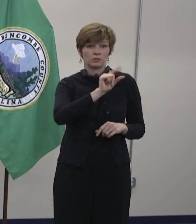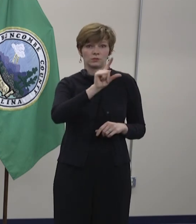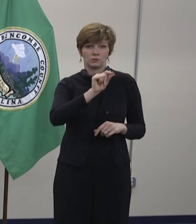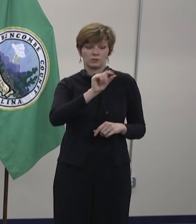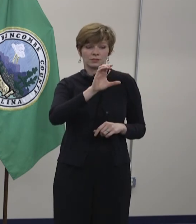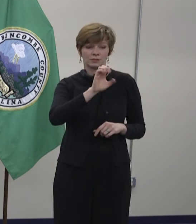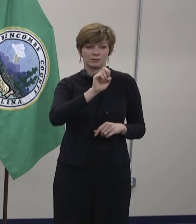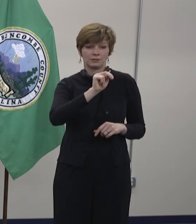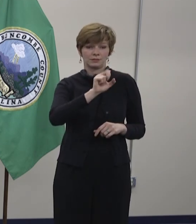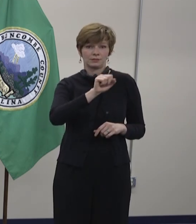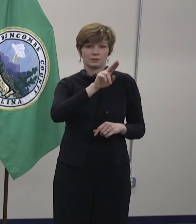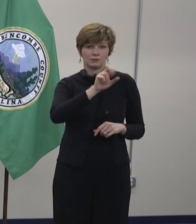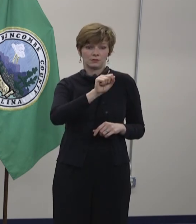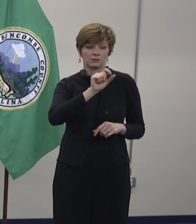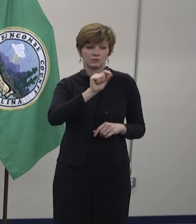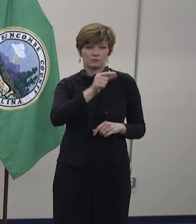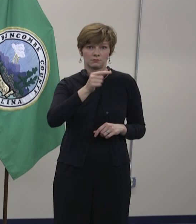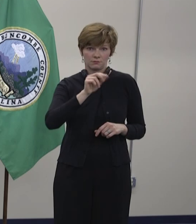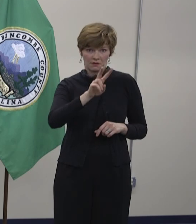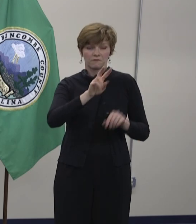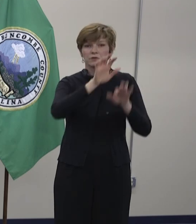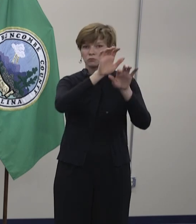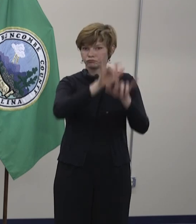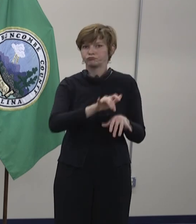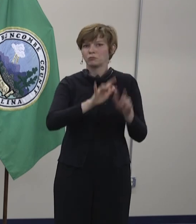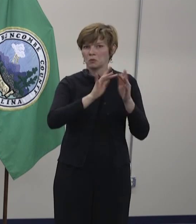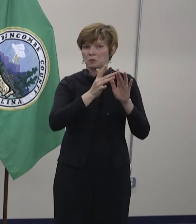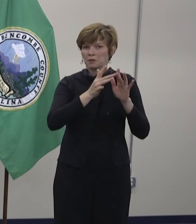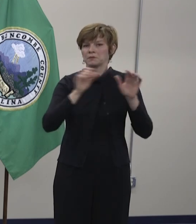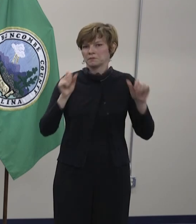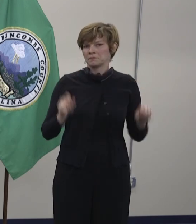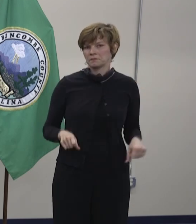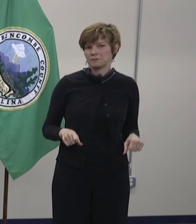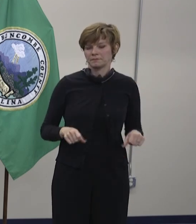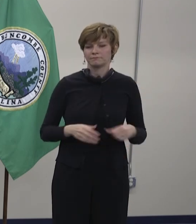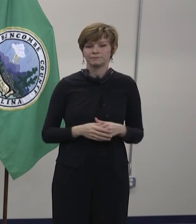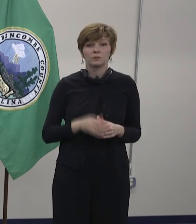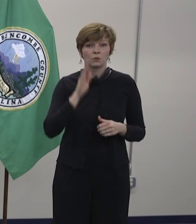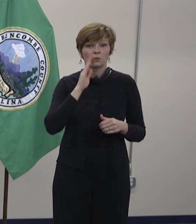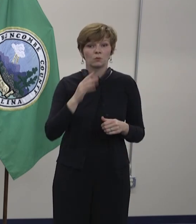2020census.gov and fill out the census online. We will be back next